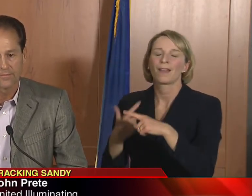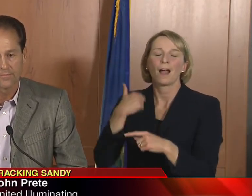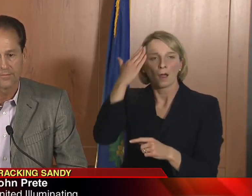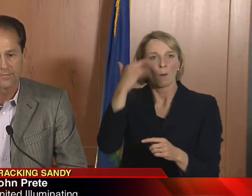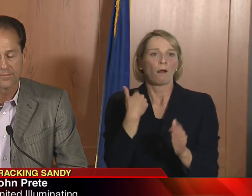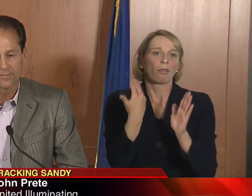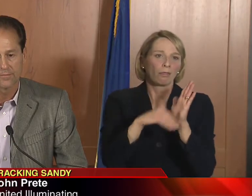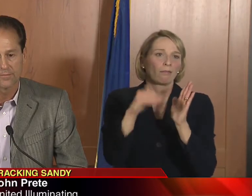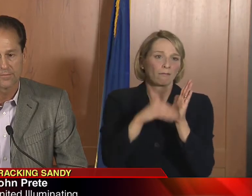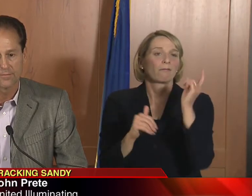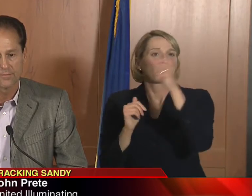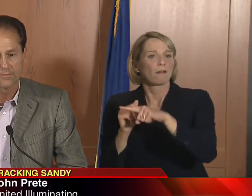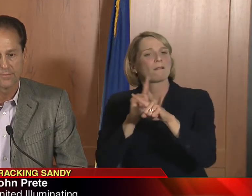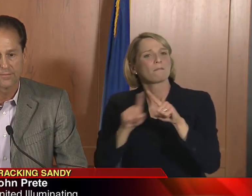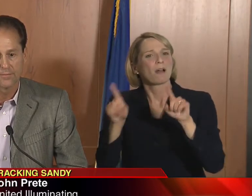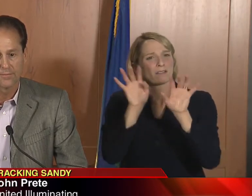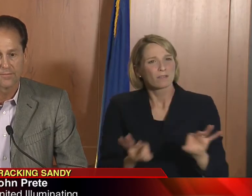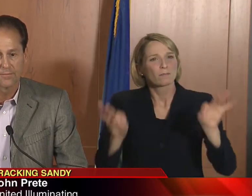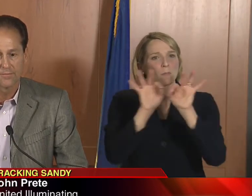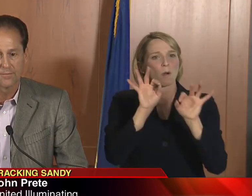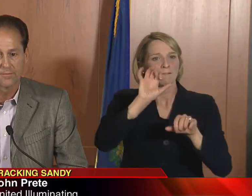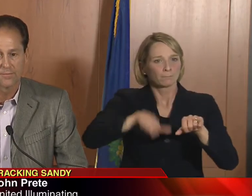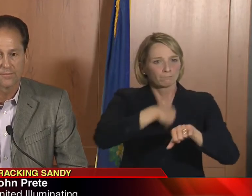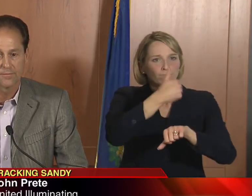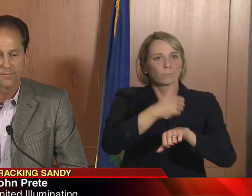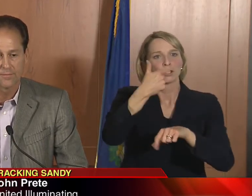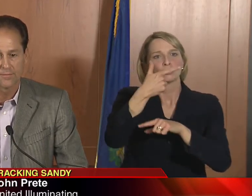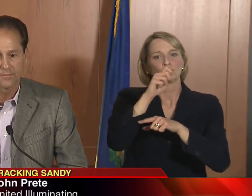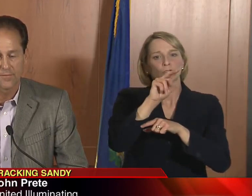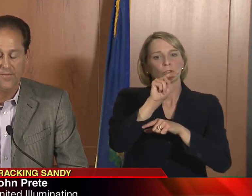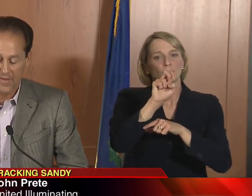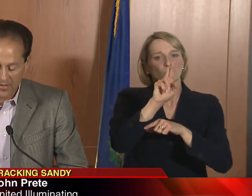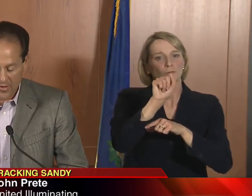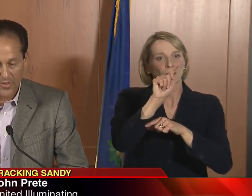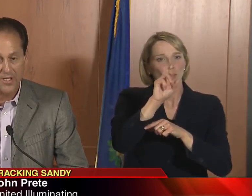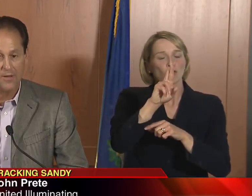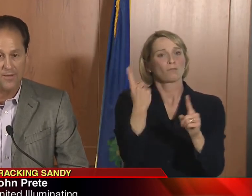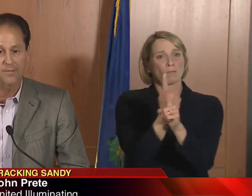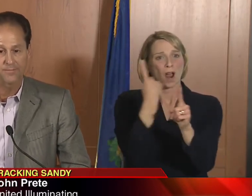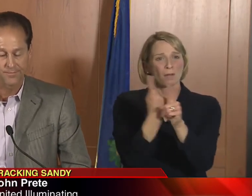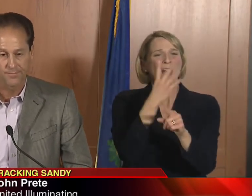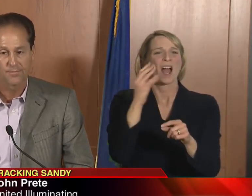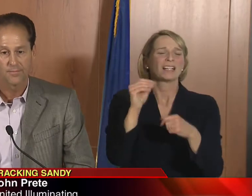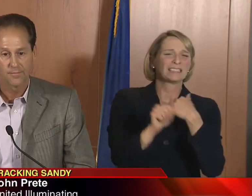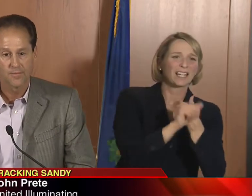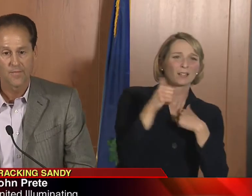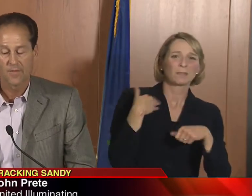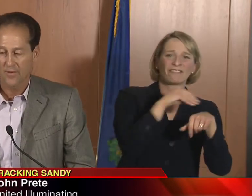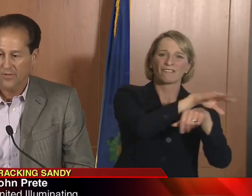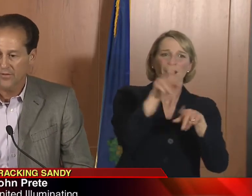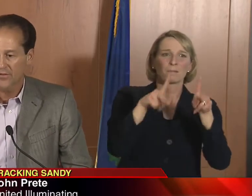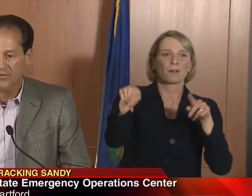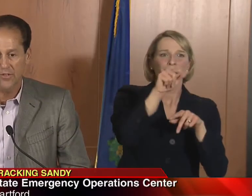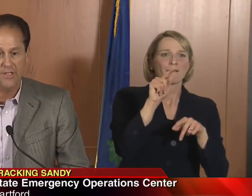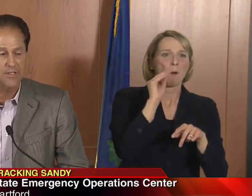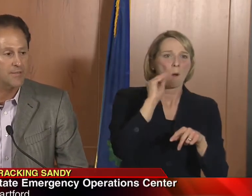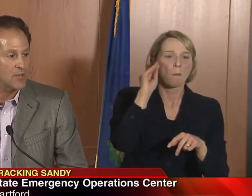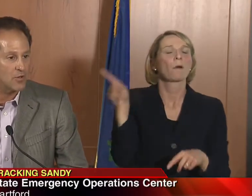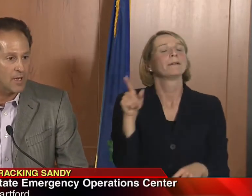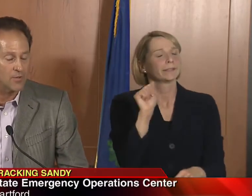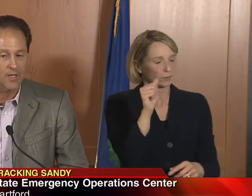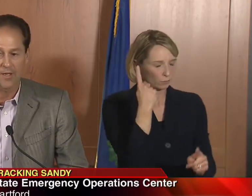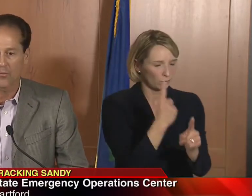redundant, but the importance of having generators installed properly when people start firing them up. Thank you very much. And what the danger is to your people. Very good. So to the